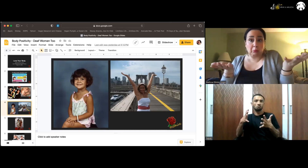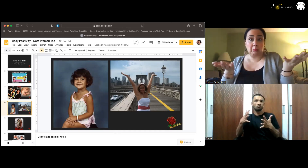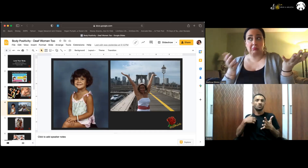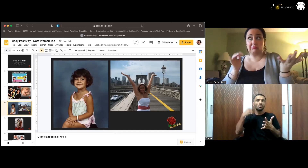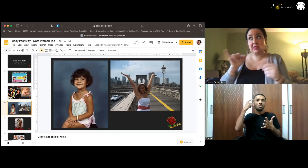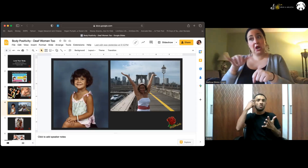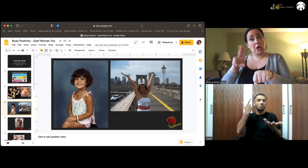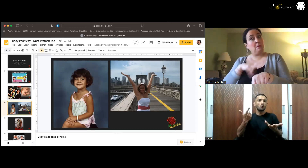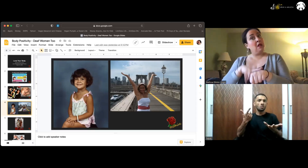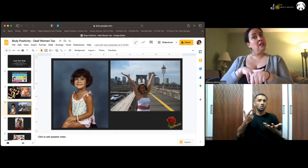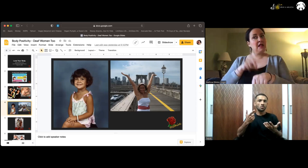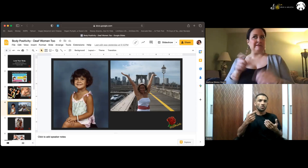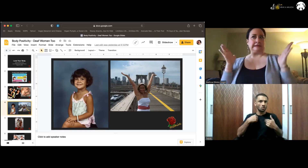I didn't know that this is not a healthy